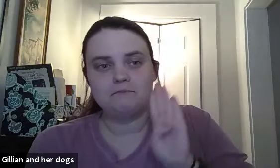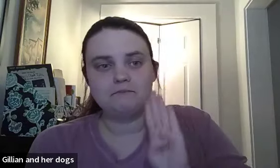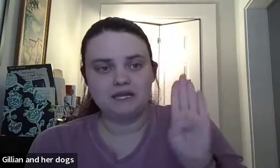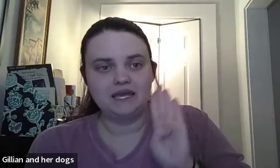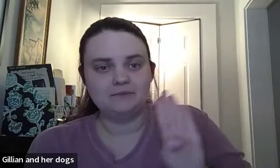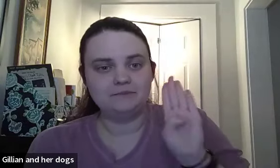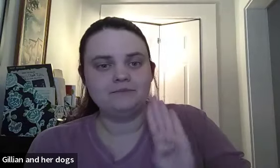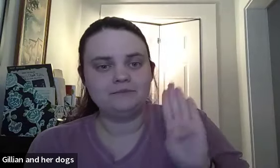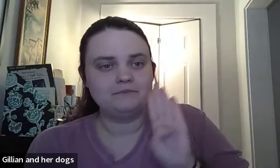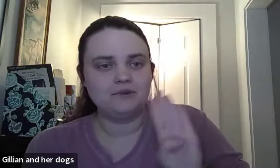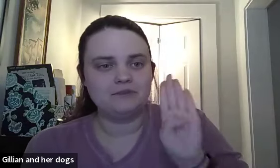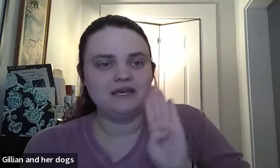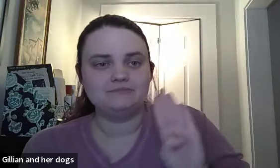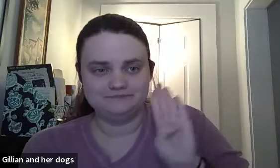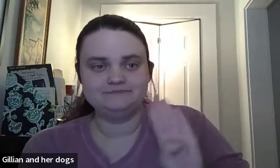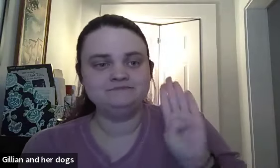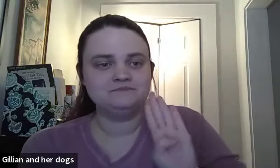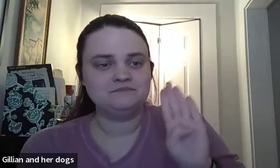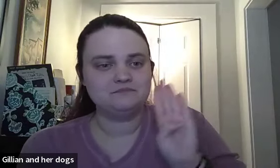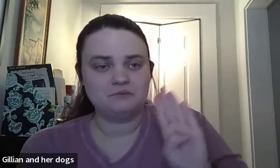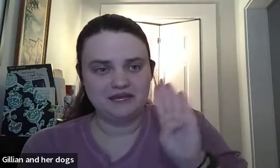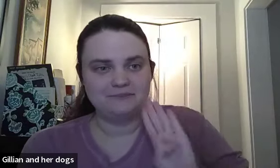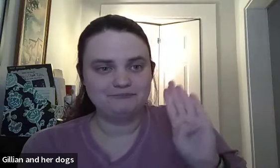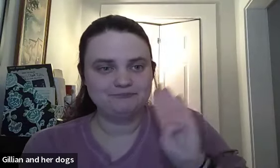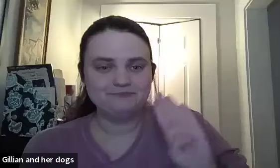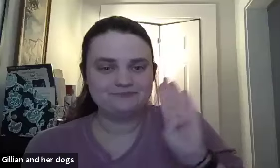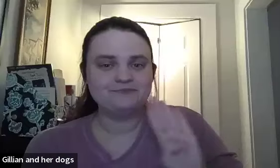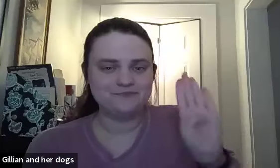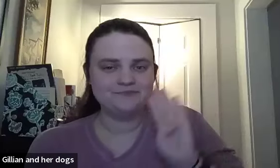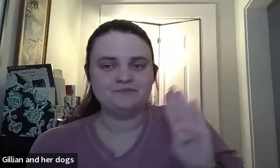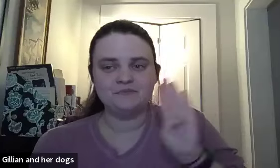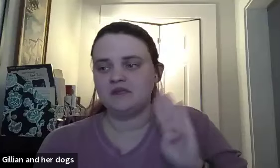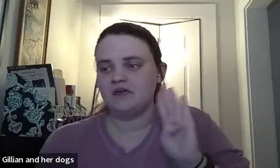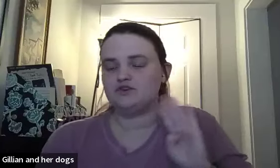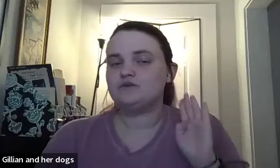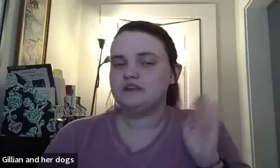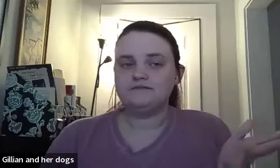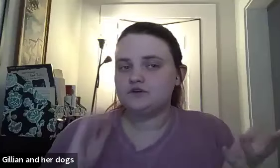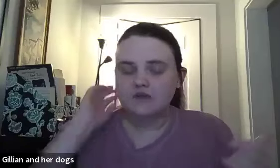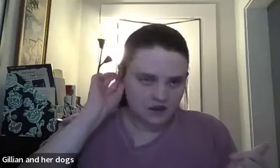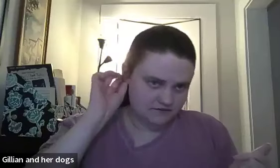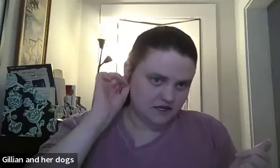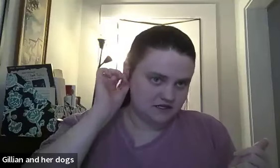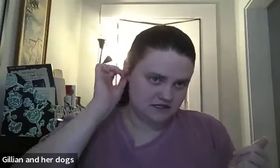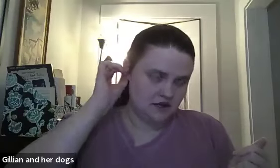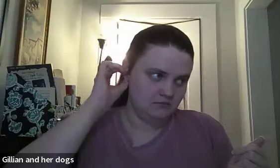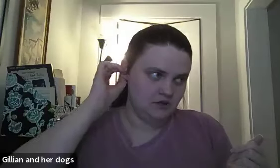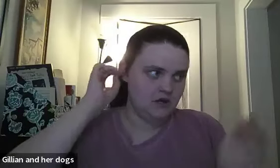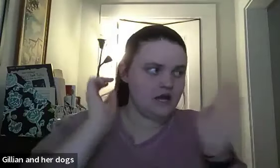mouth. Birmingham, Birmingham, Birmingham. There's only a few that have signs. I